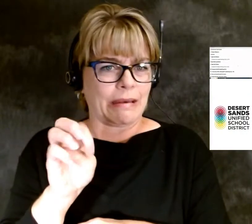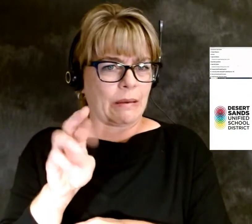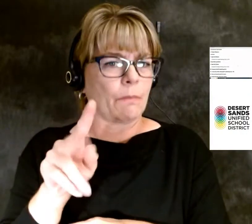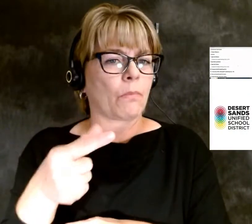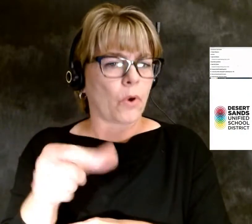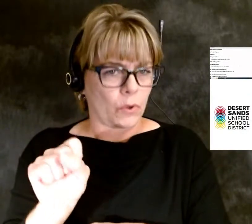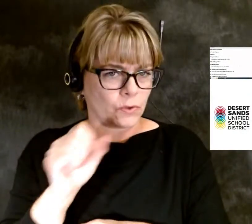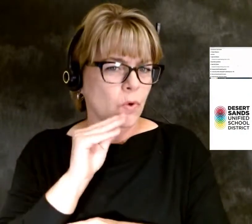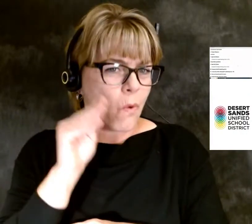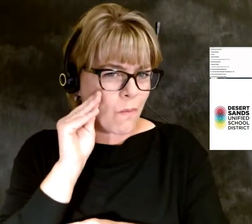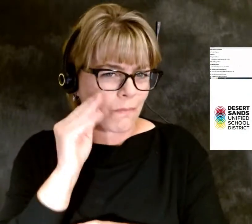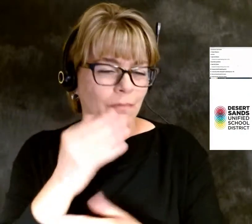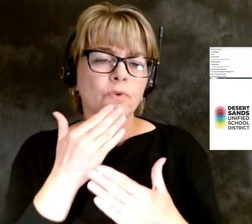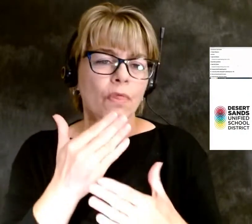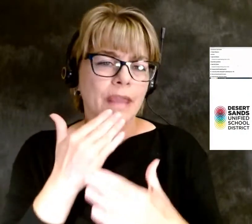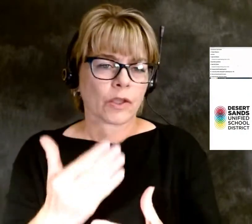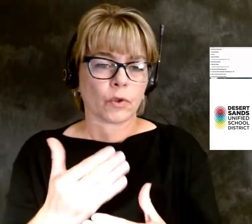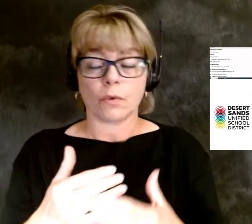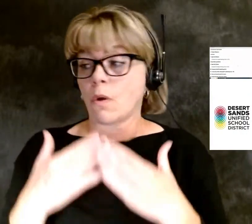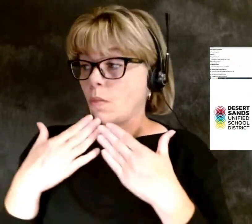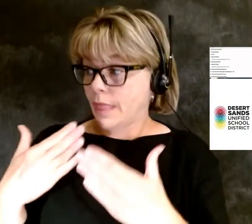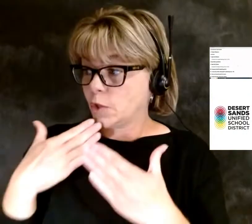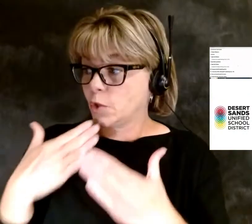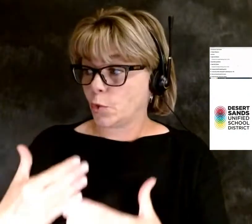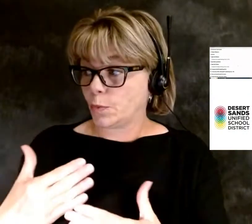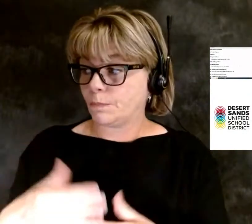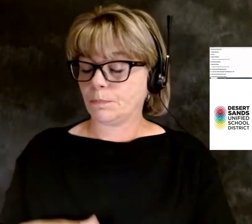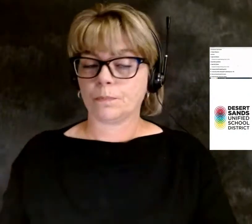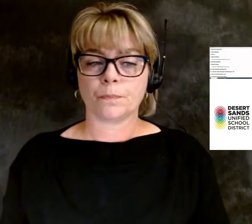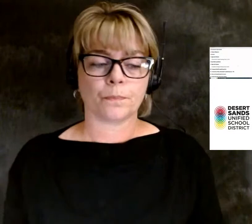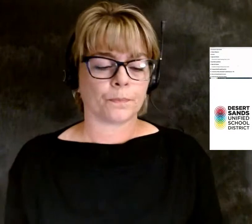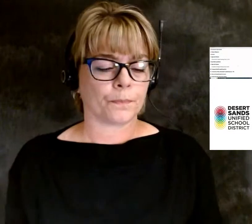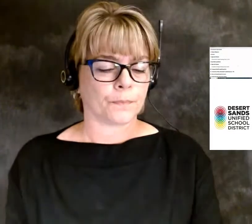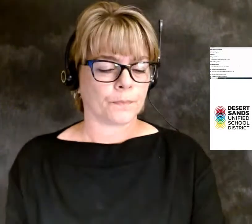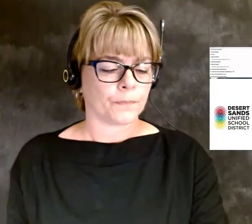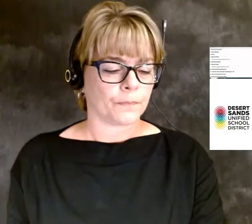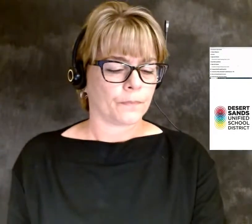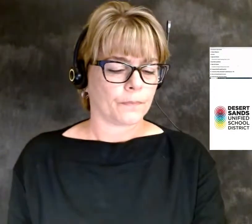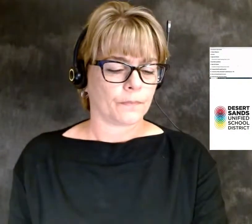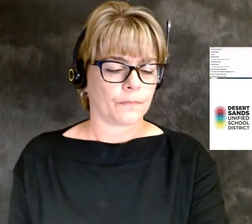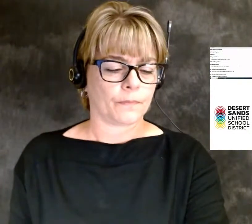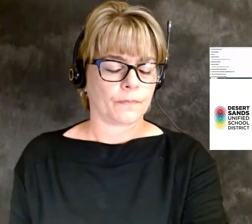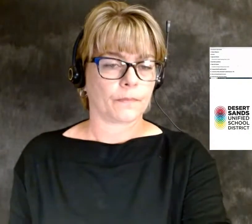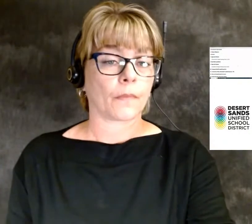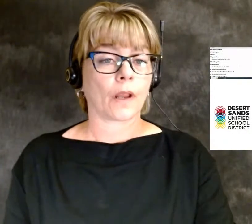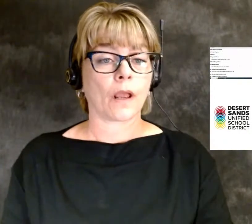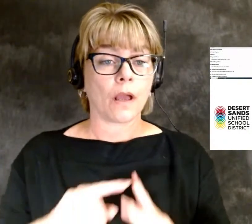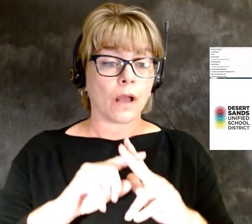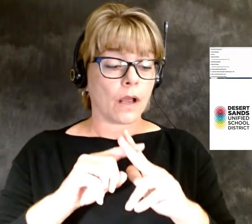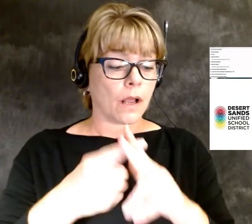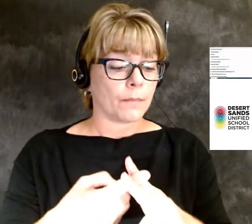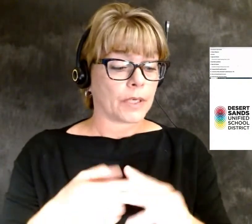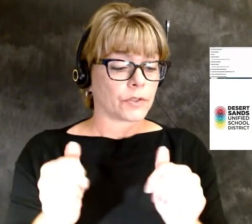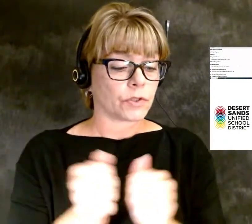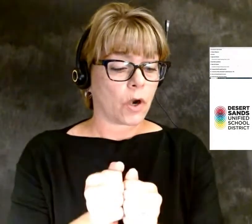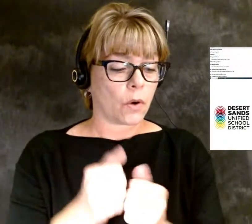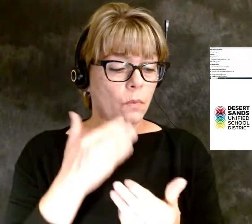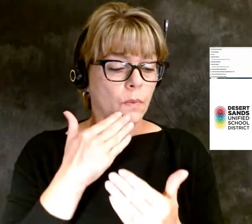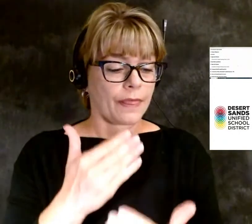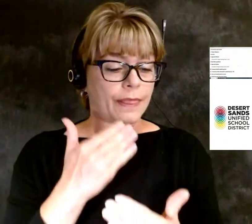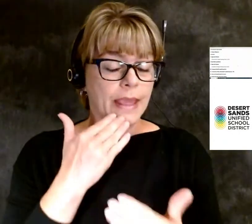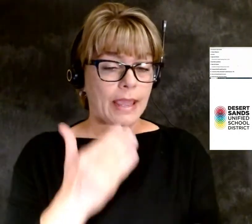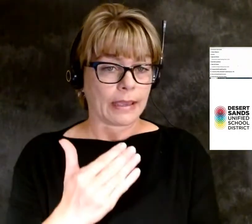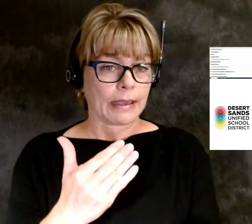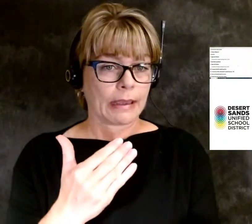Thank you, Mr. Alvarez. I'll start off by thanking Mr. Ortega for